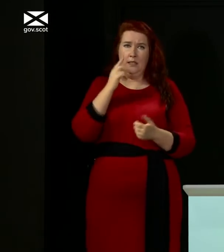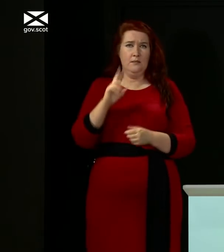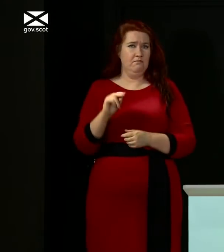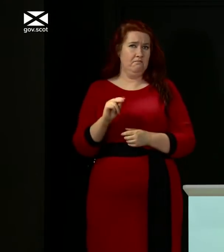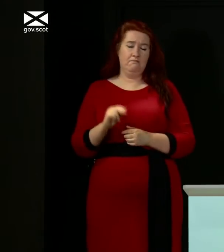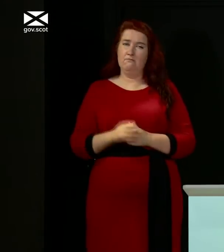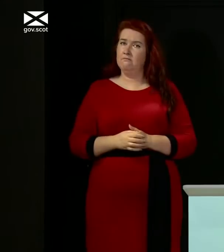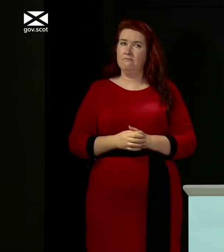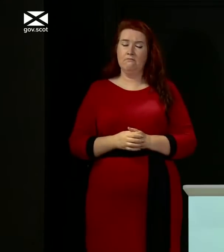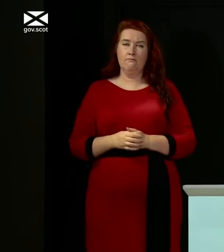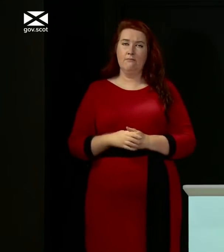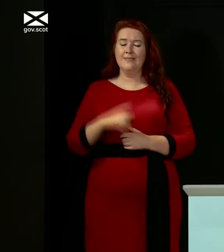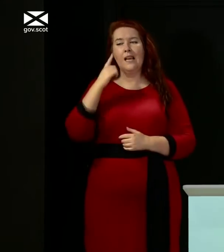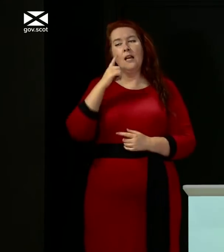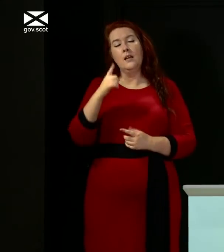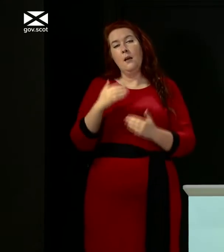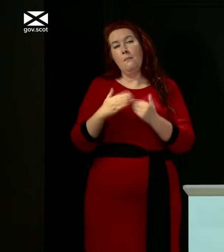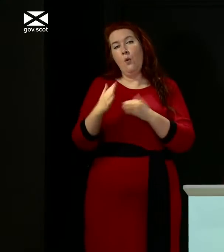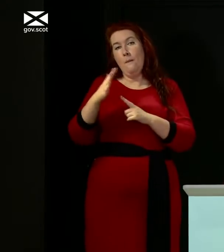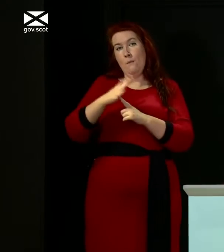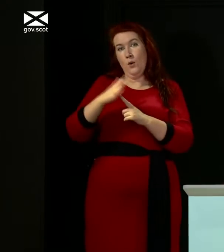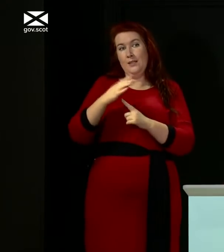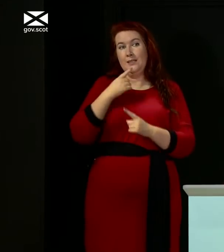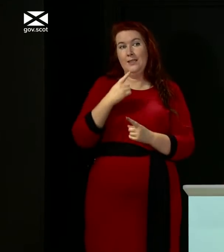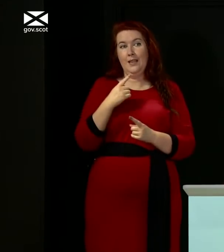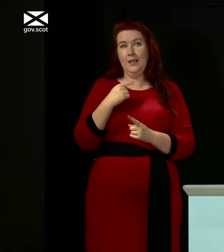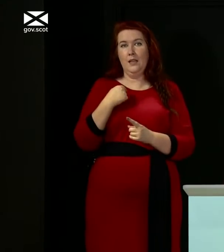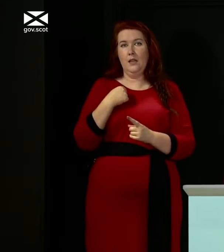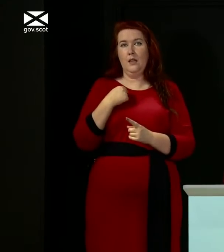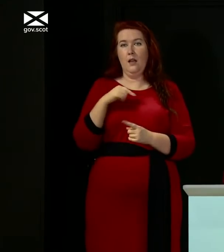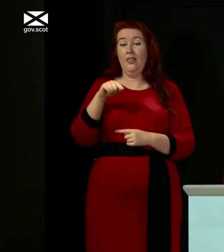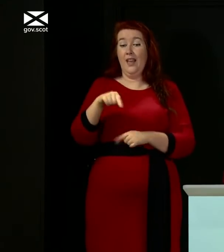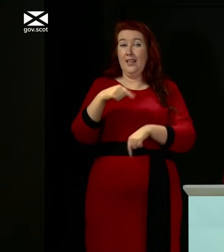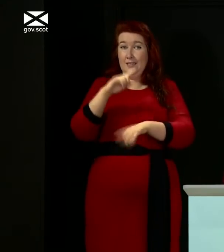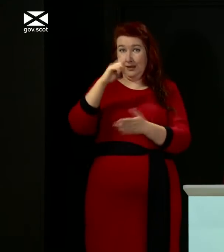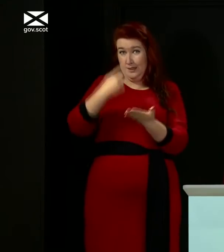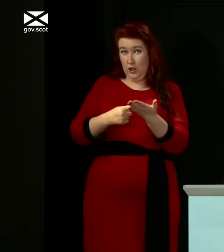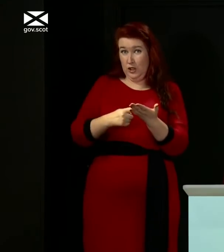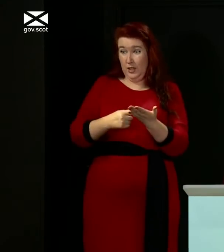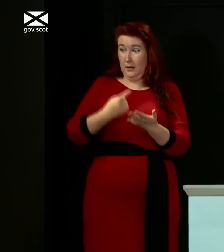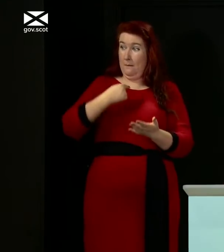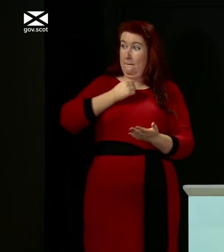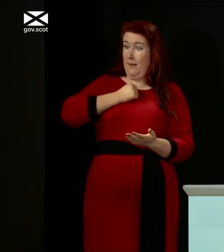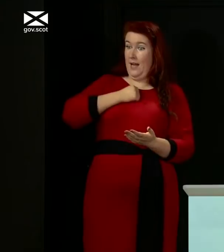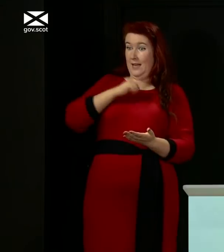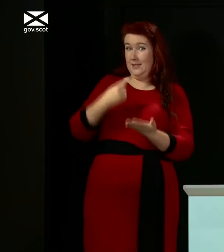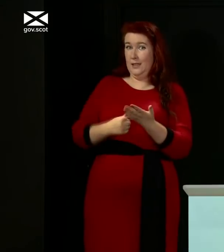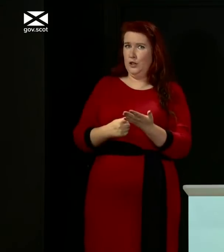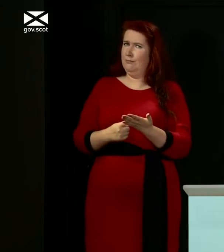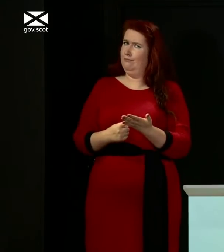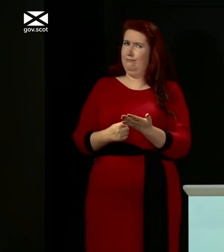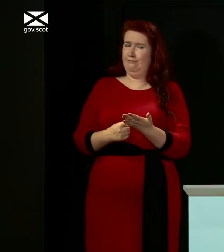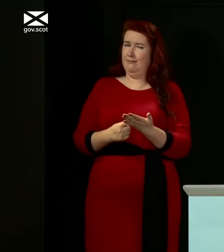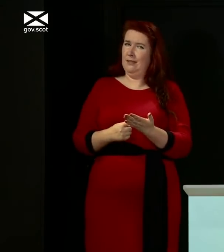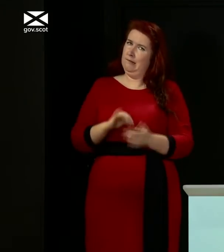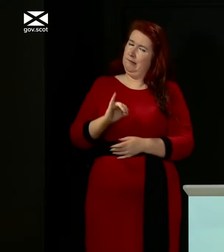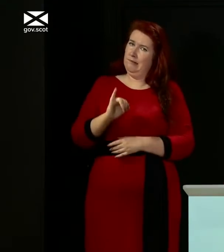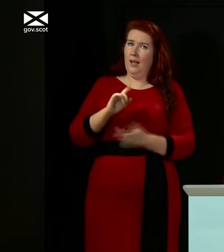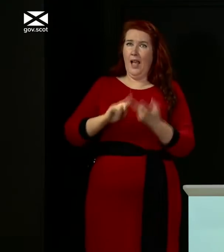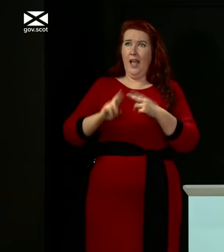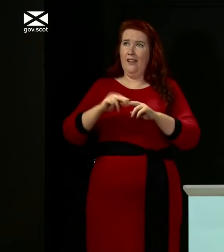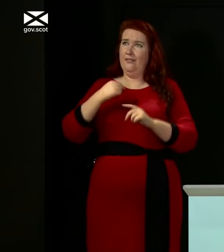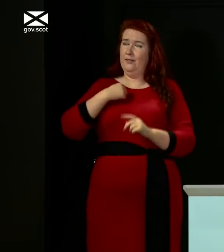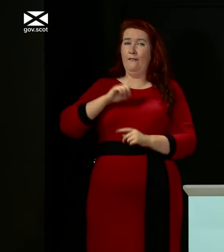I think perhaps the more important point is that this should never be a decision just for me, because it would be pretty invidious if I, as First